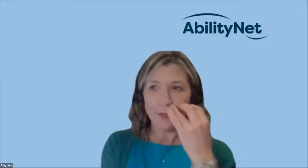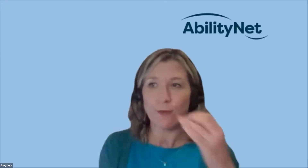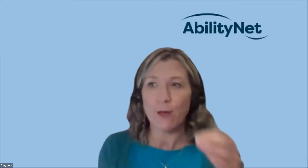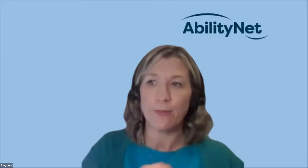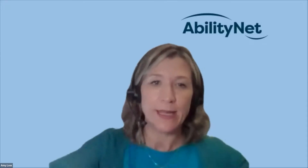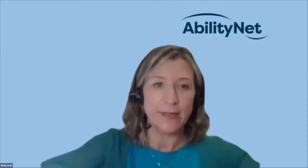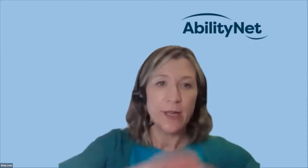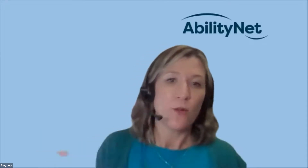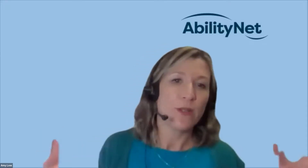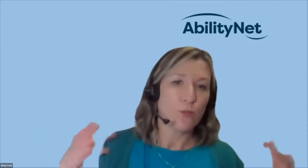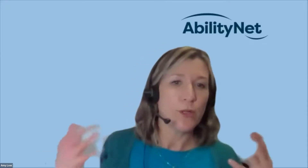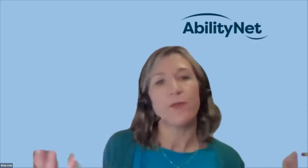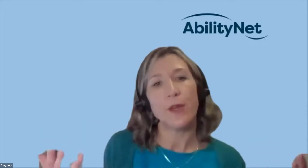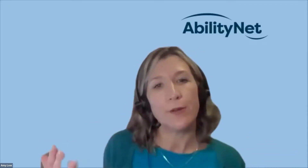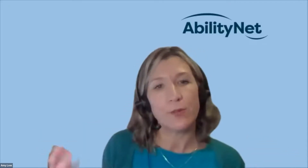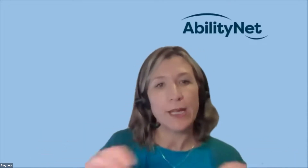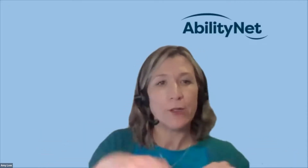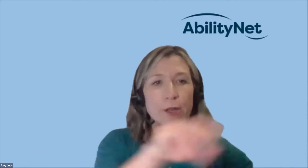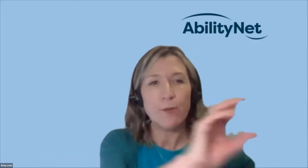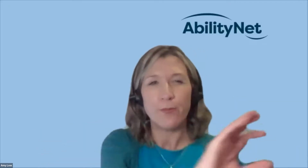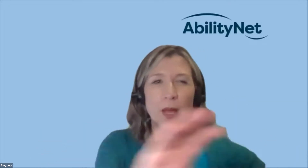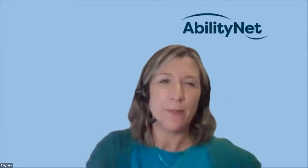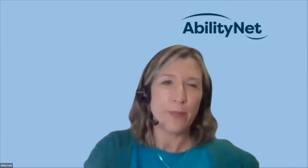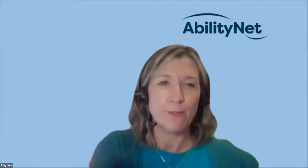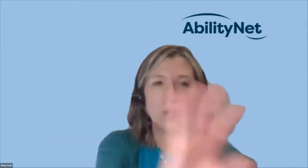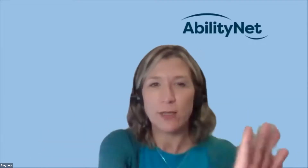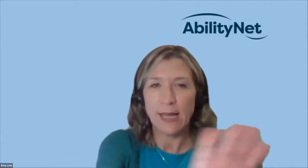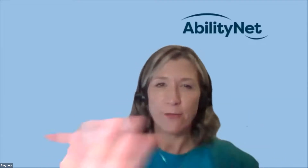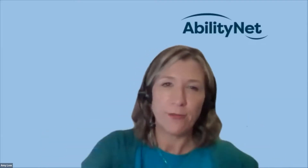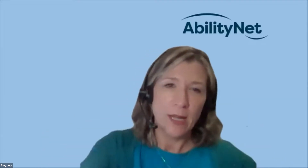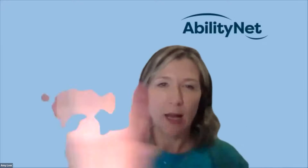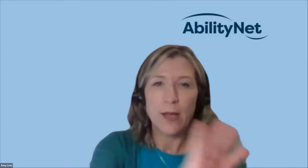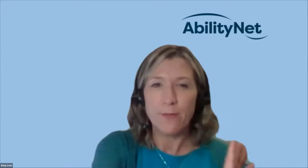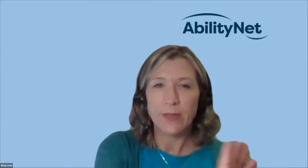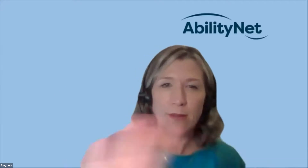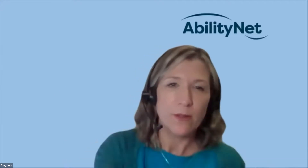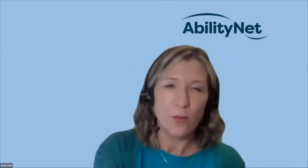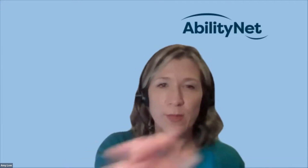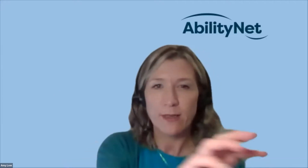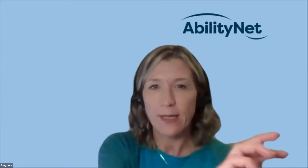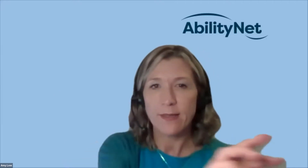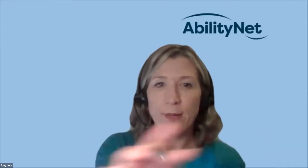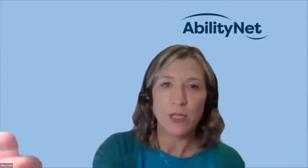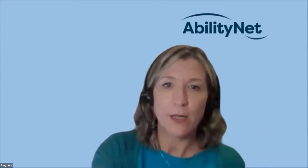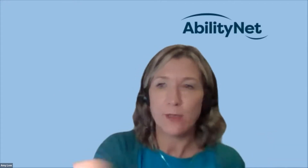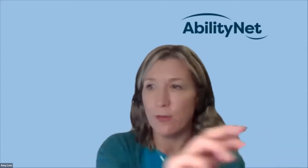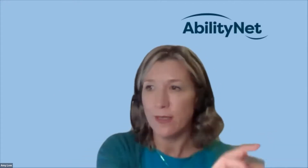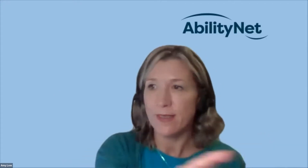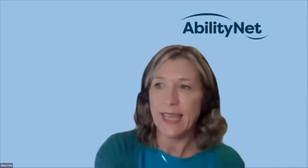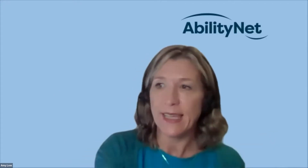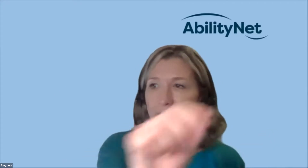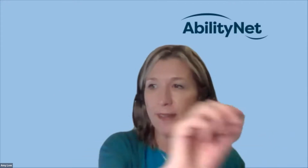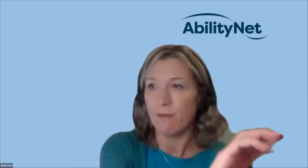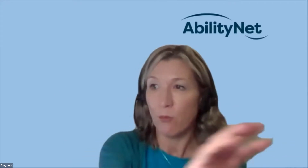was describing was one of those where, you know, people just have almost like a subtitle